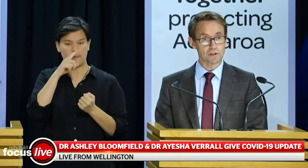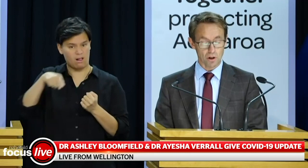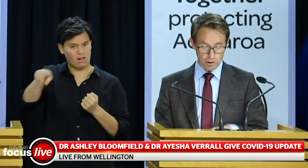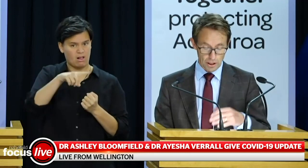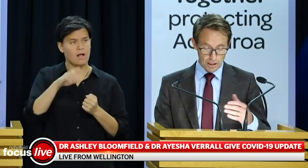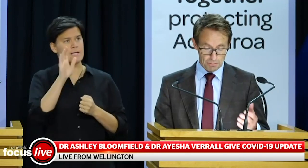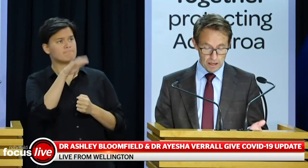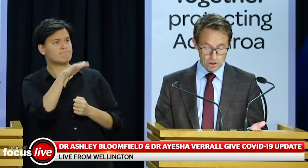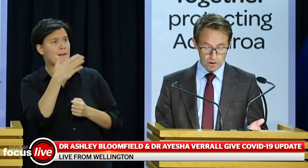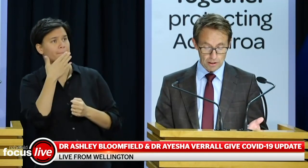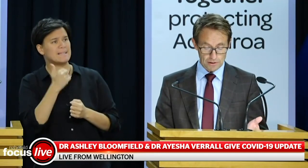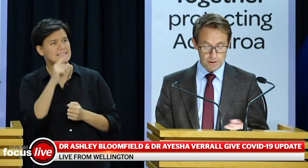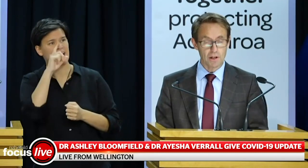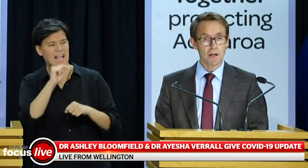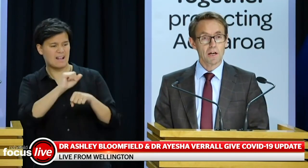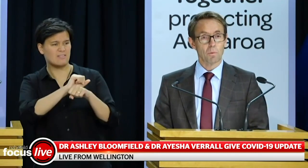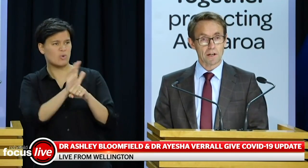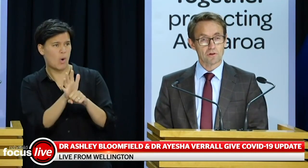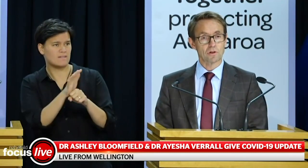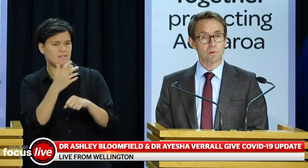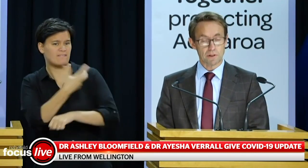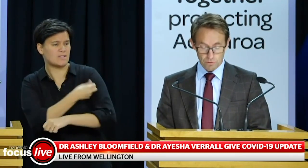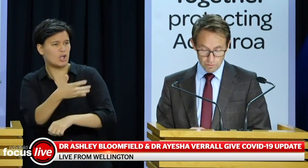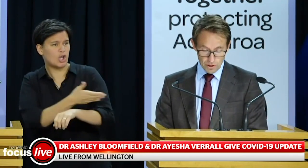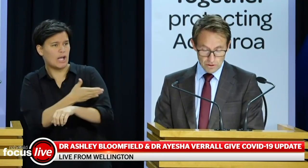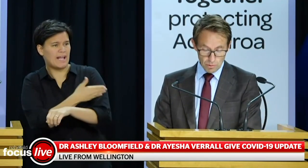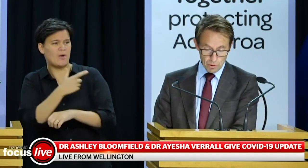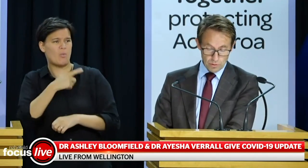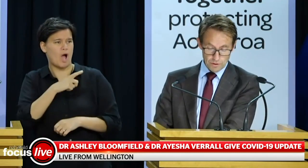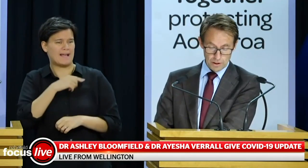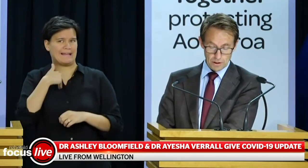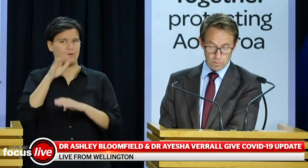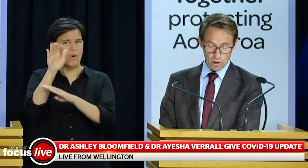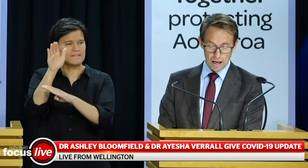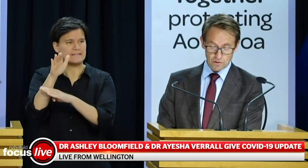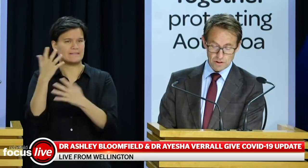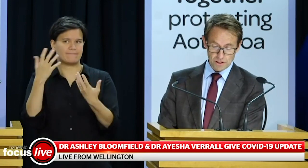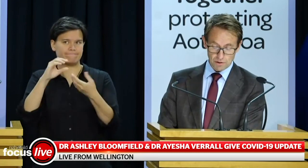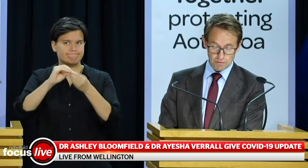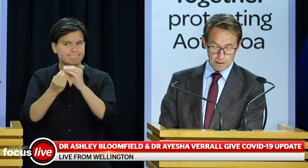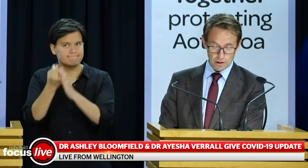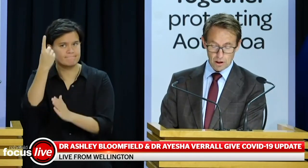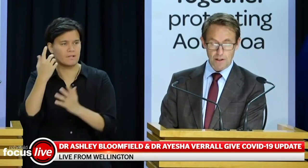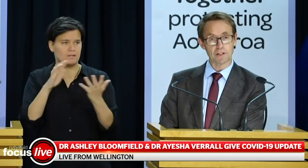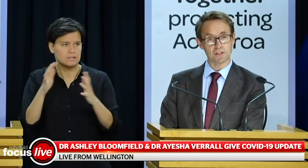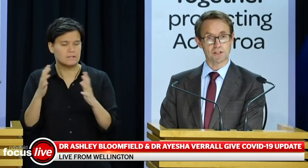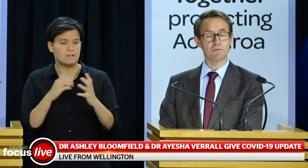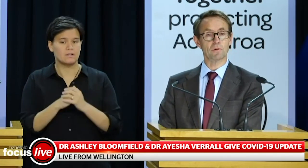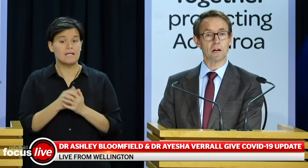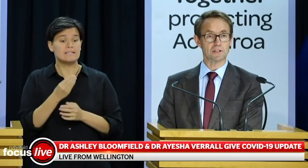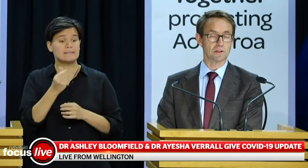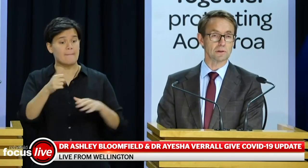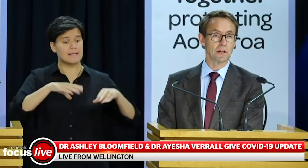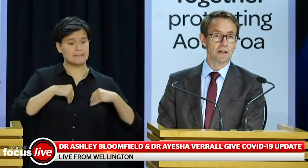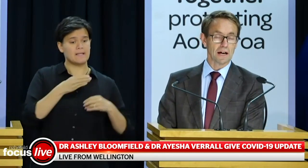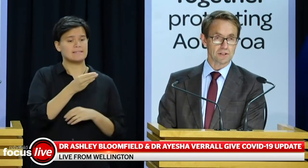travel reasons on compassionate grounds. 124 of these were approved, while 107 have been declined and